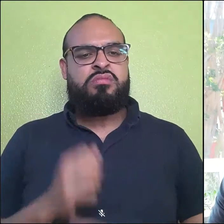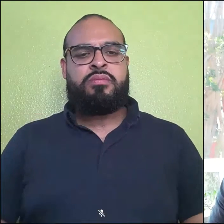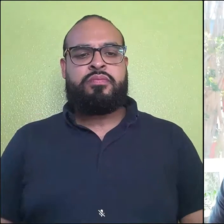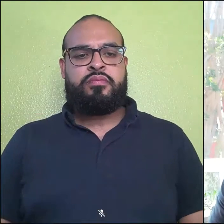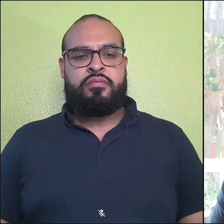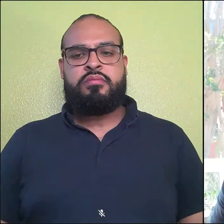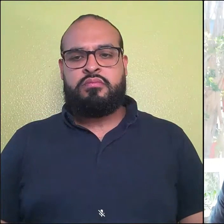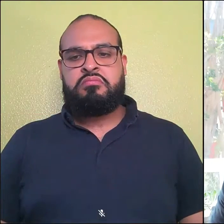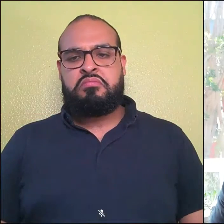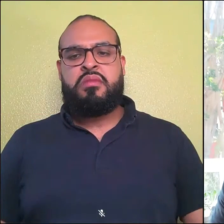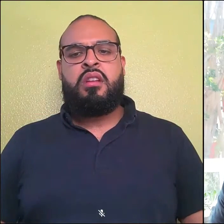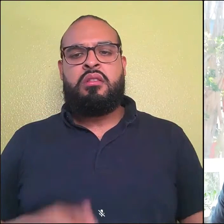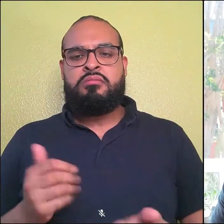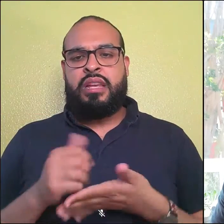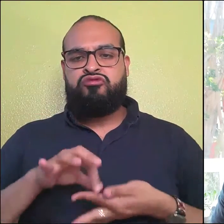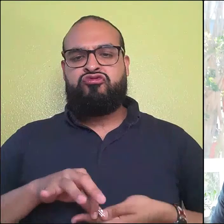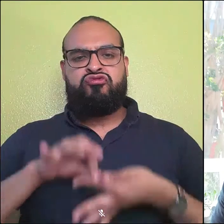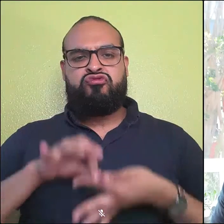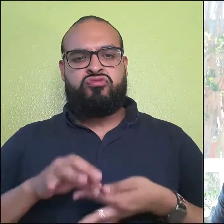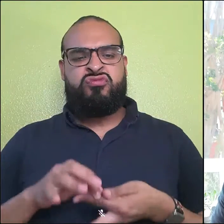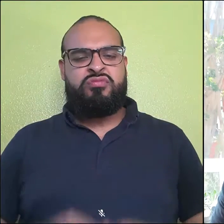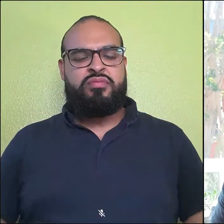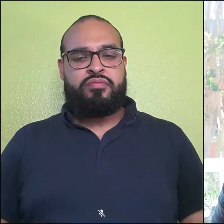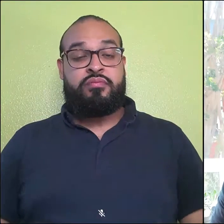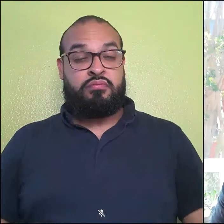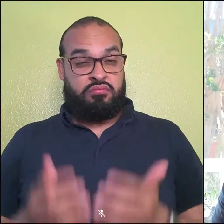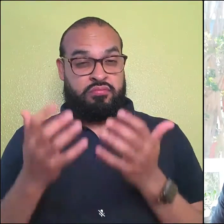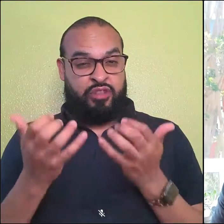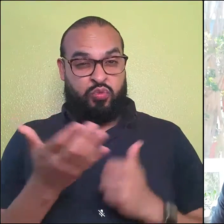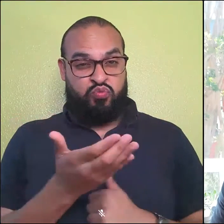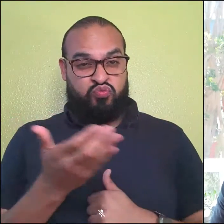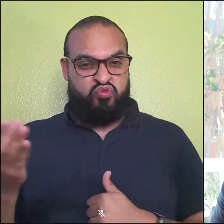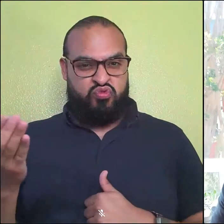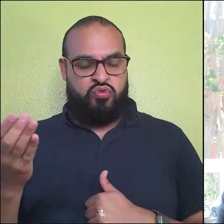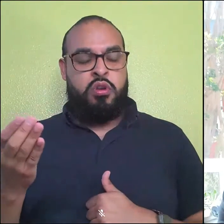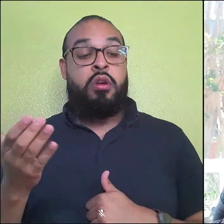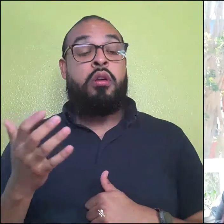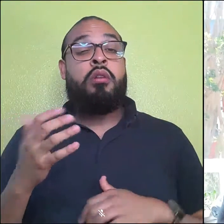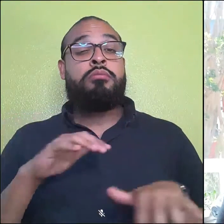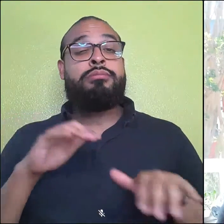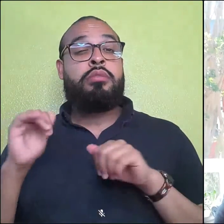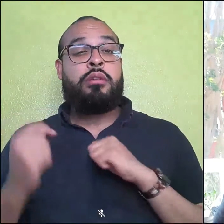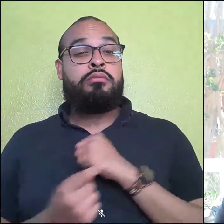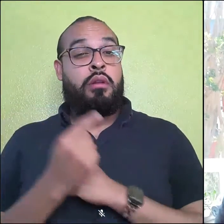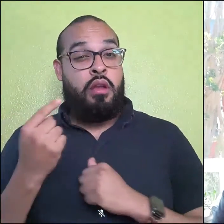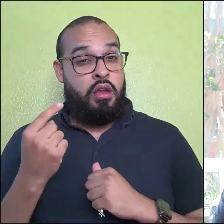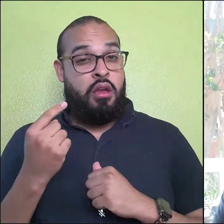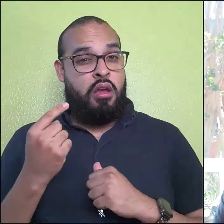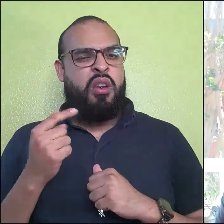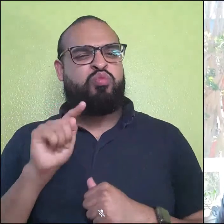to ourselves, because I really want you to walk away with some tools that you can use when you experience these